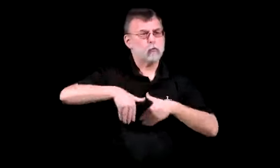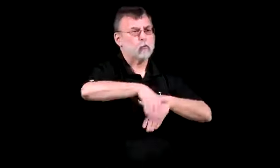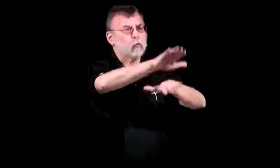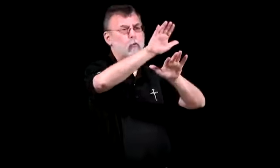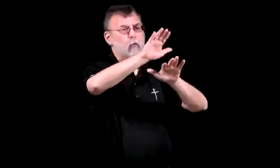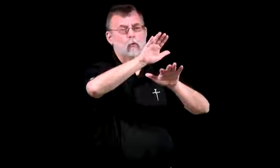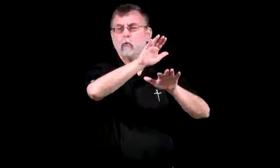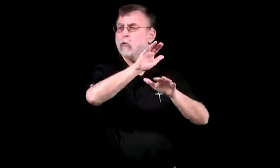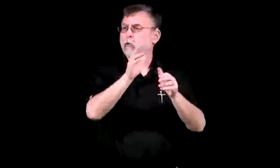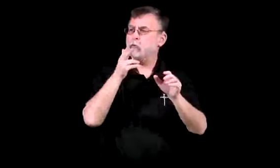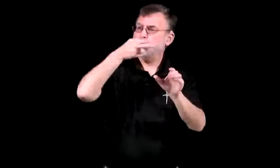over lunch,